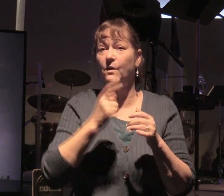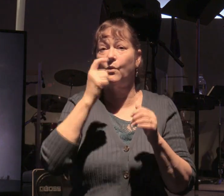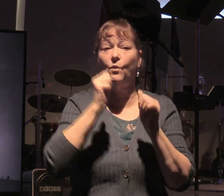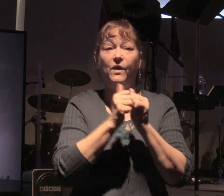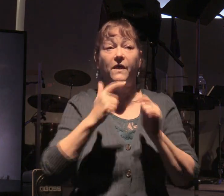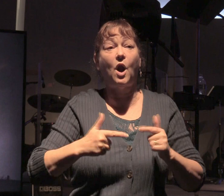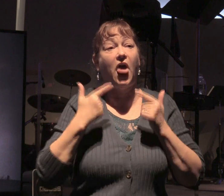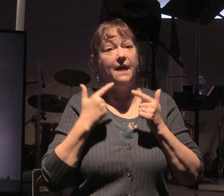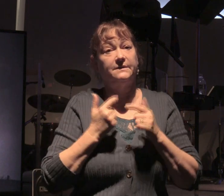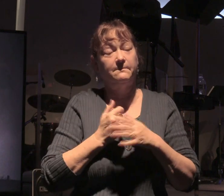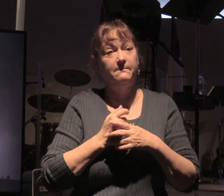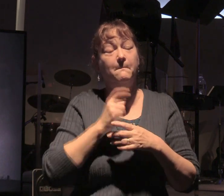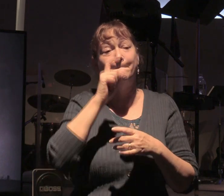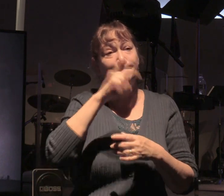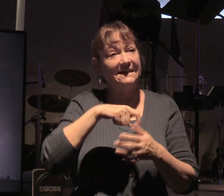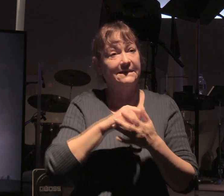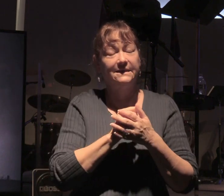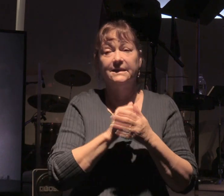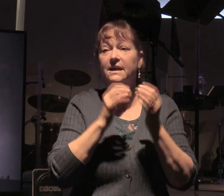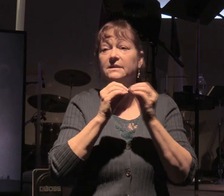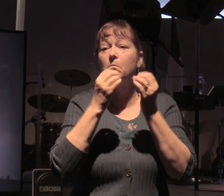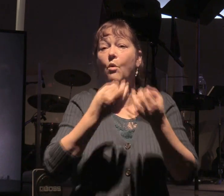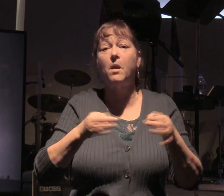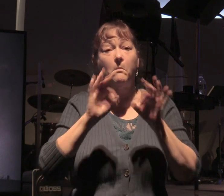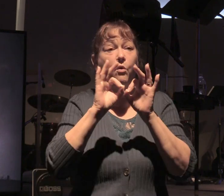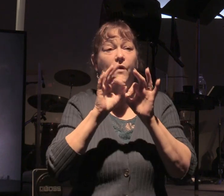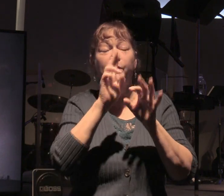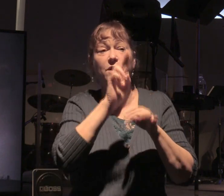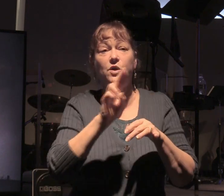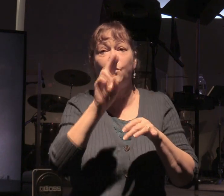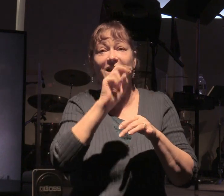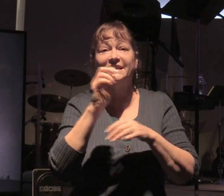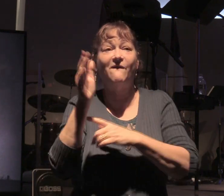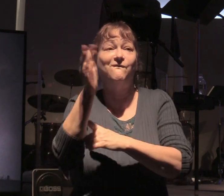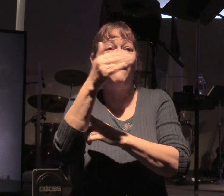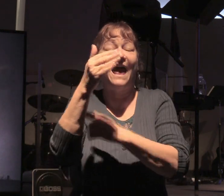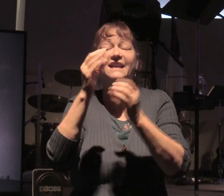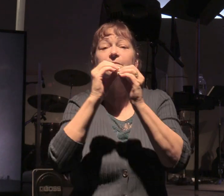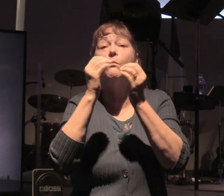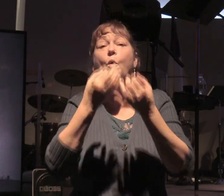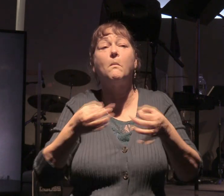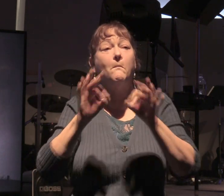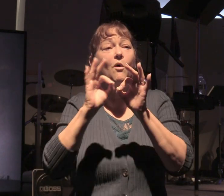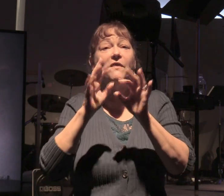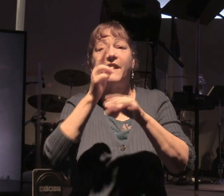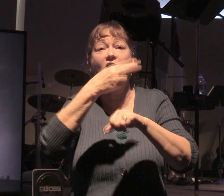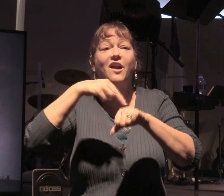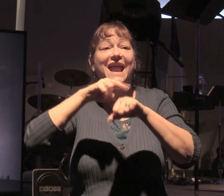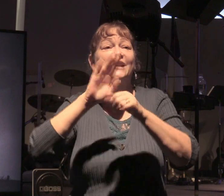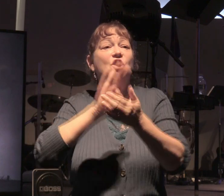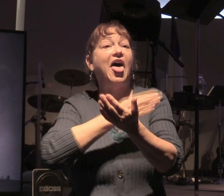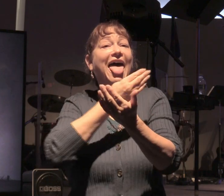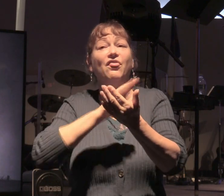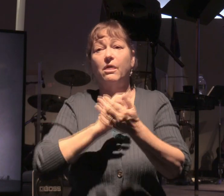lives. It's more important than the United States flag. It's more important than our national